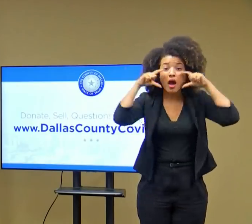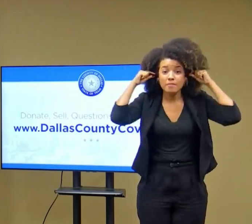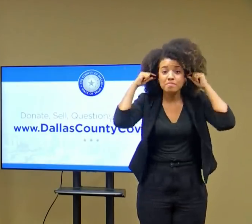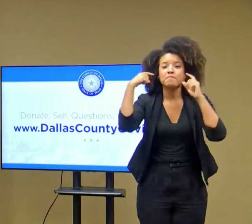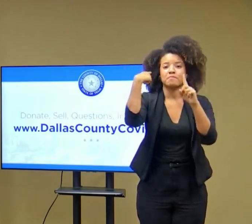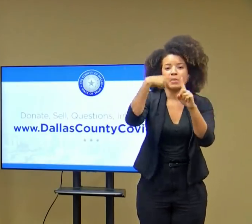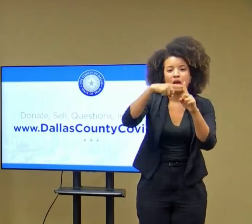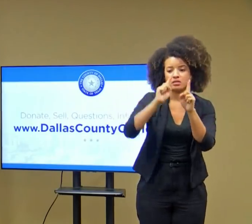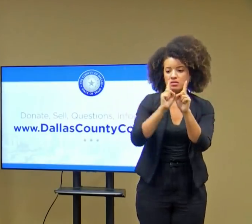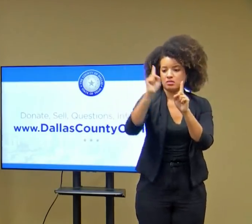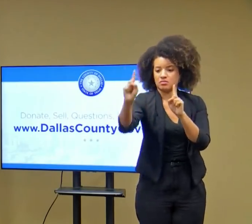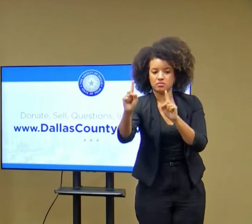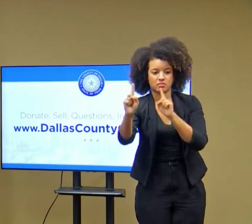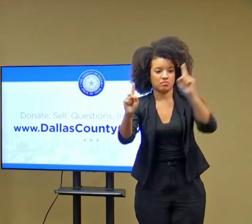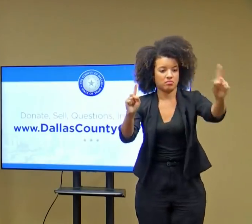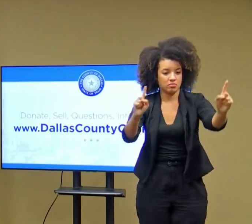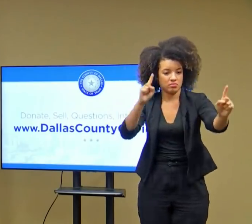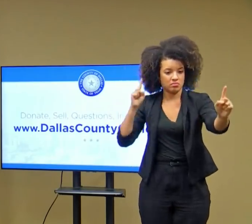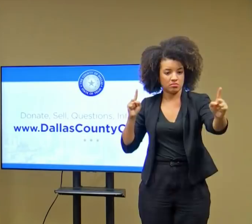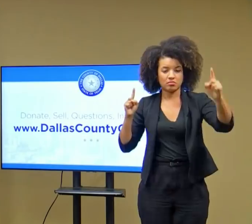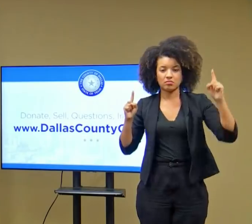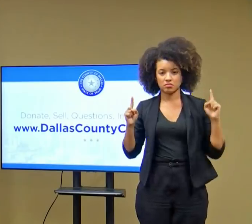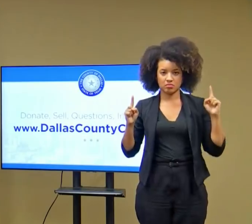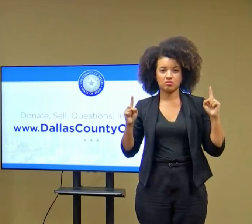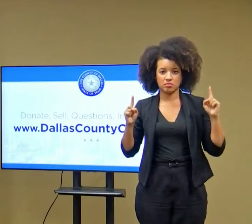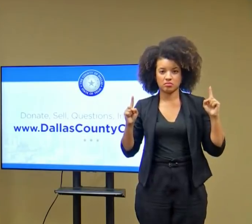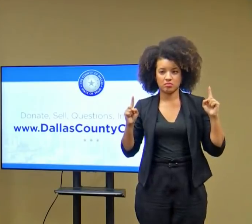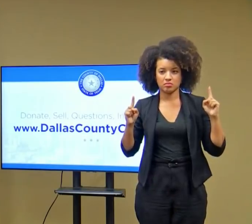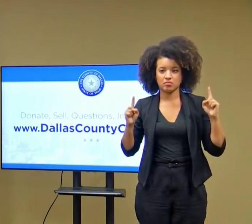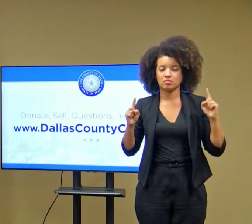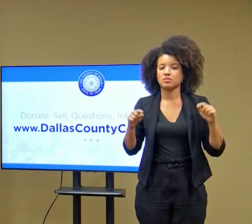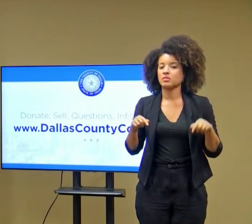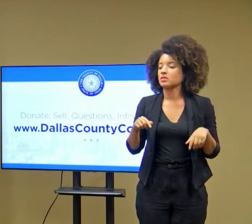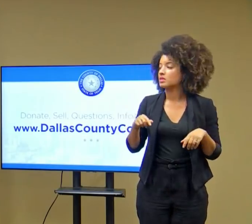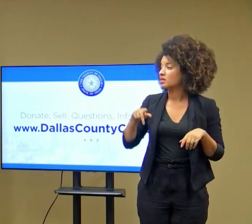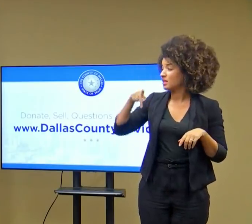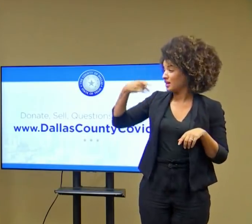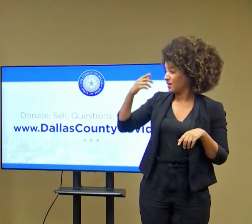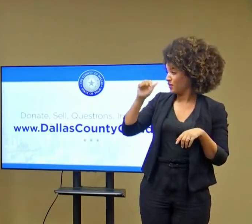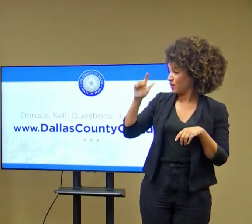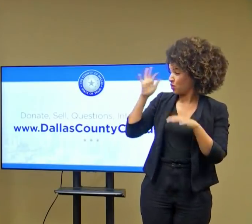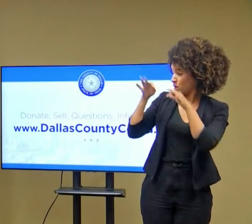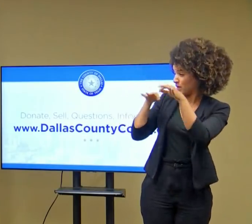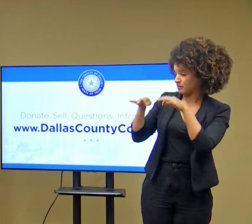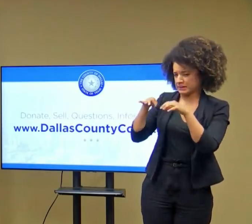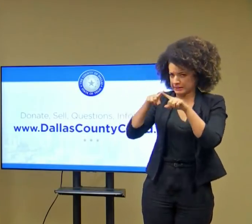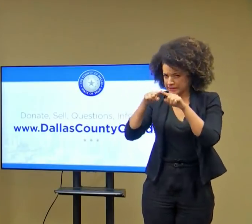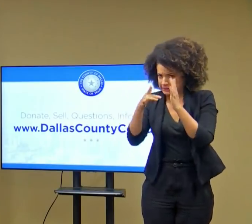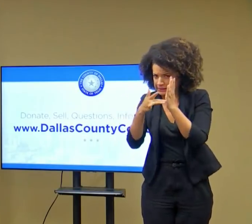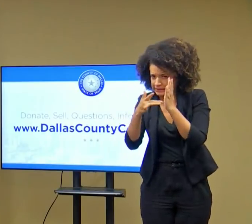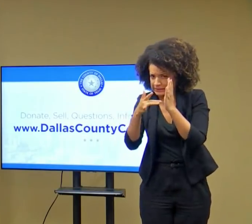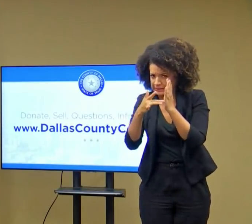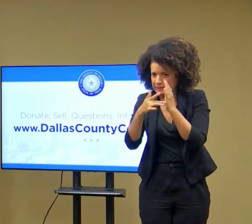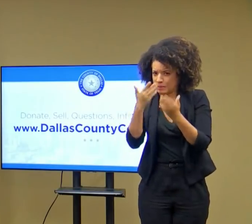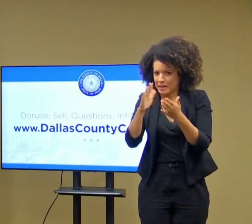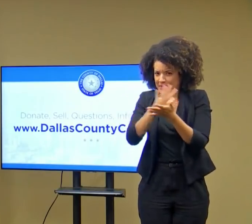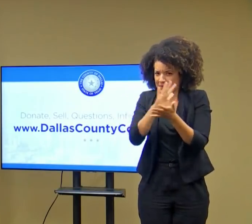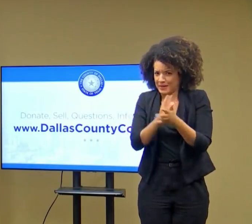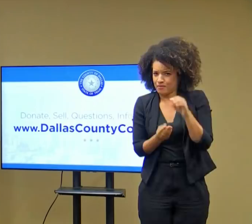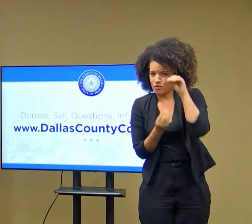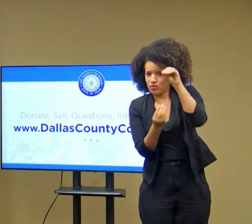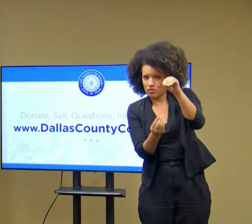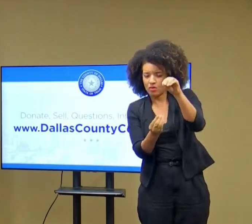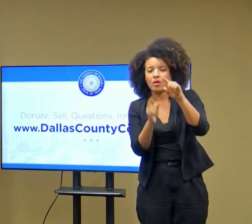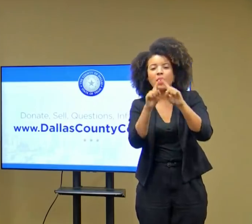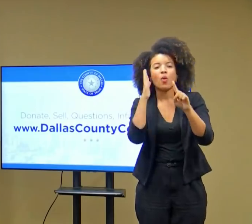possible, depends on how the technology works, Phil's going to take you, or maybe just have to hold up a piece of paper and take you through some